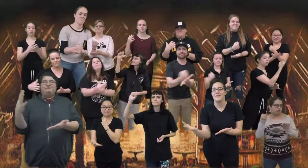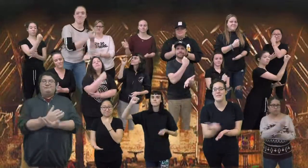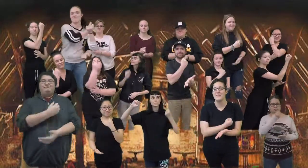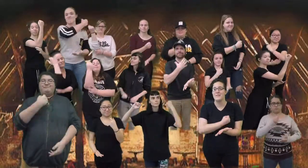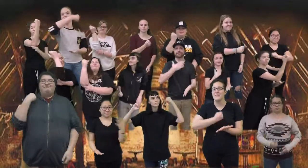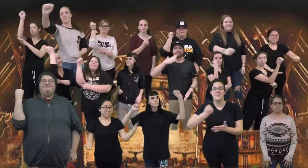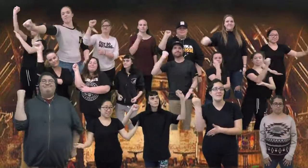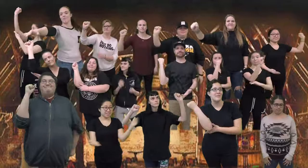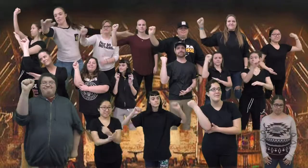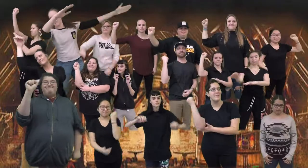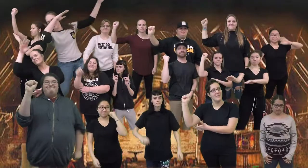away my shot